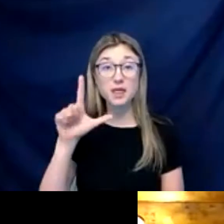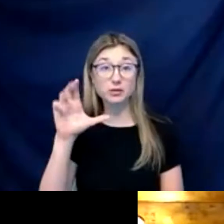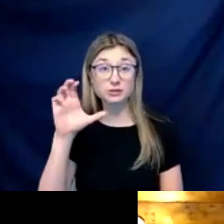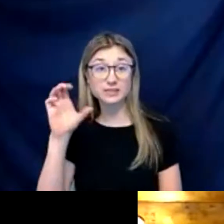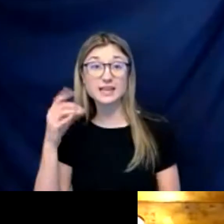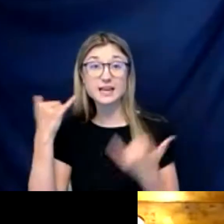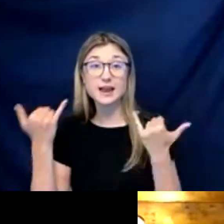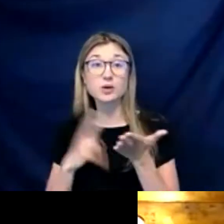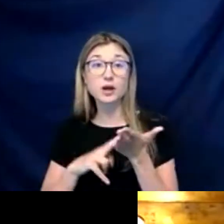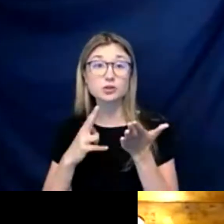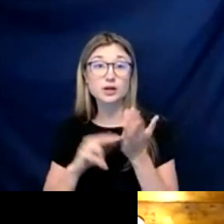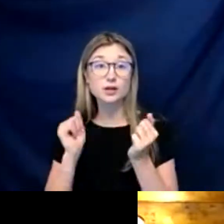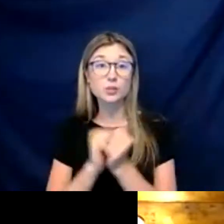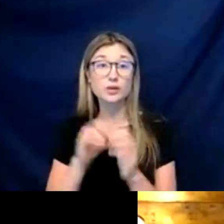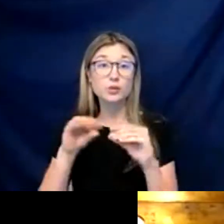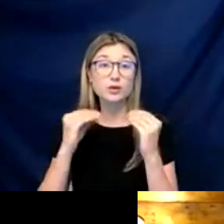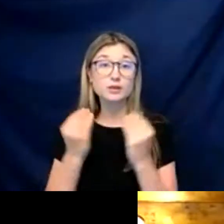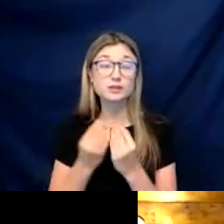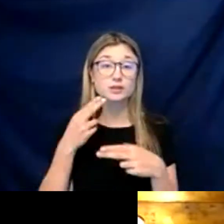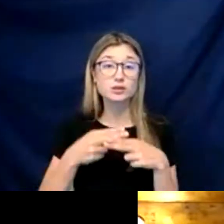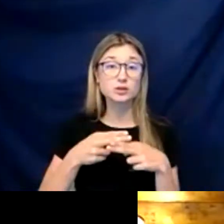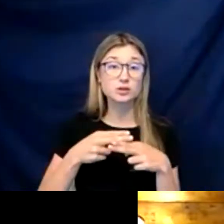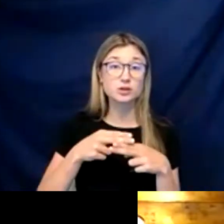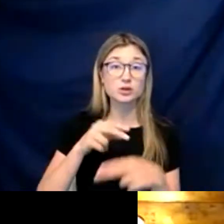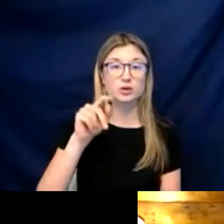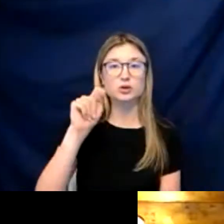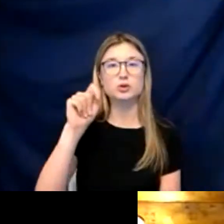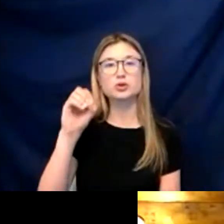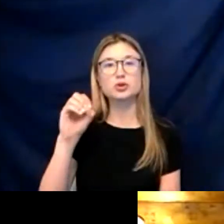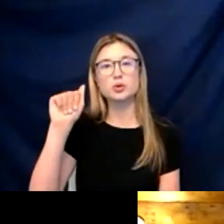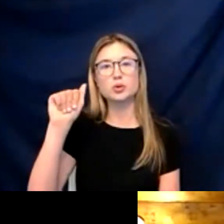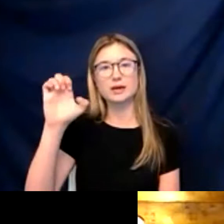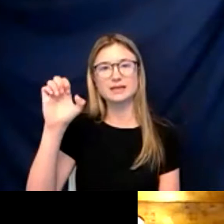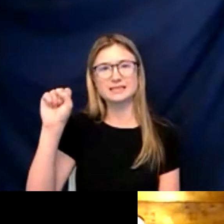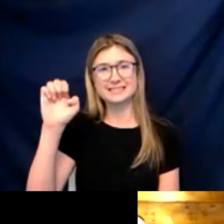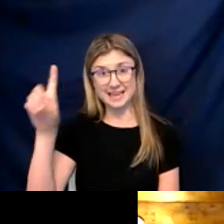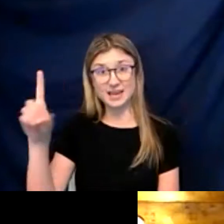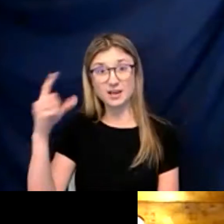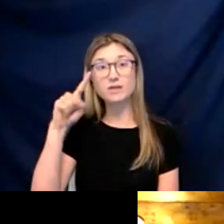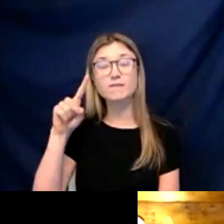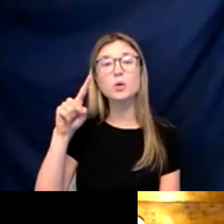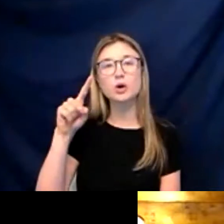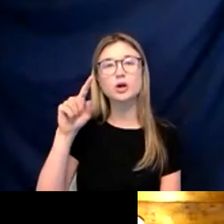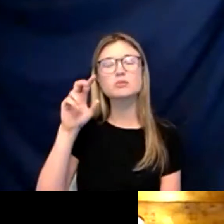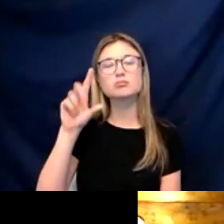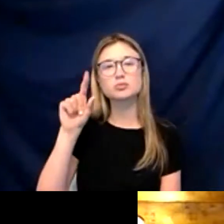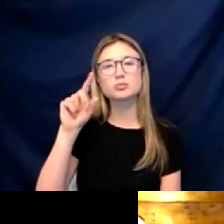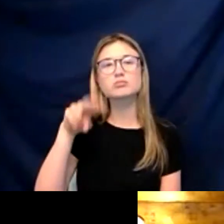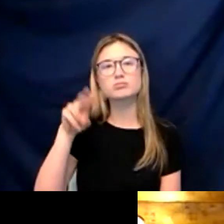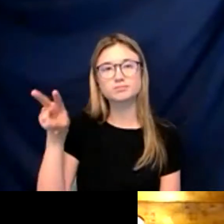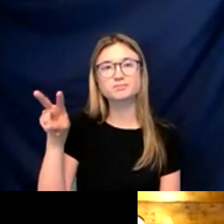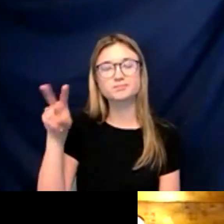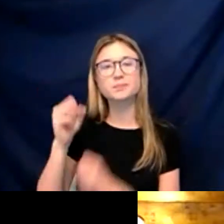an organization called 2ACSIND for fiscal year 22, and they are going to do the